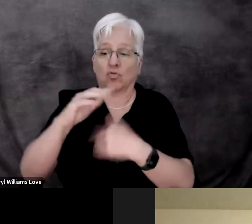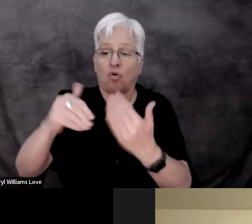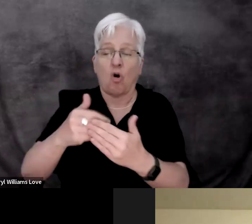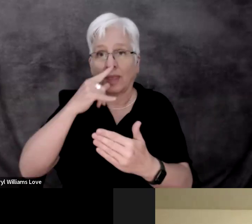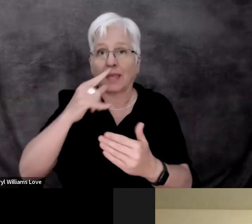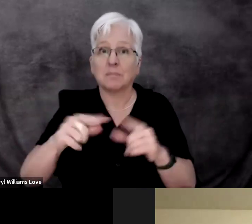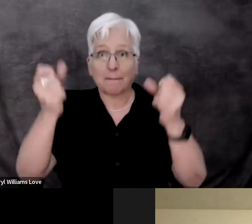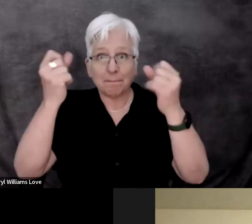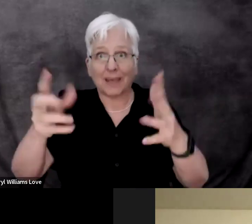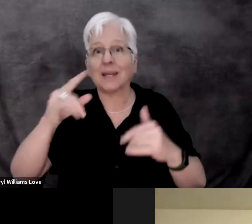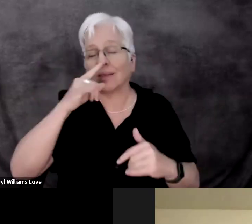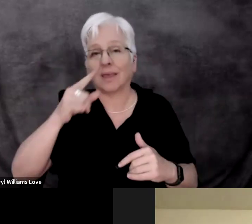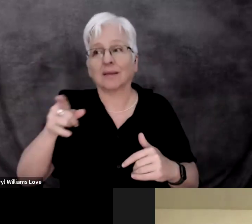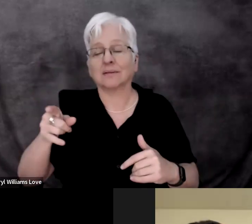opinion.